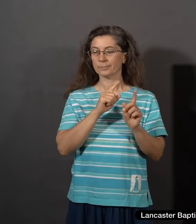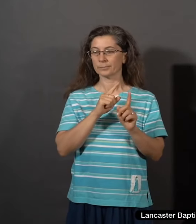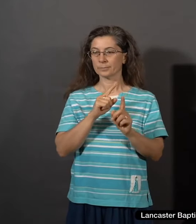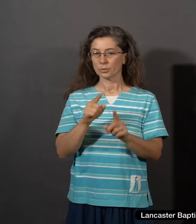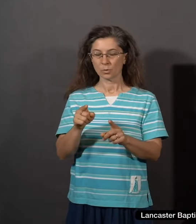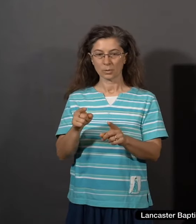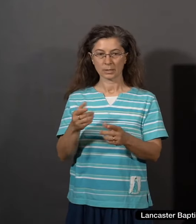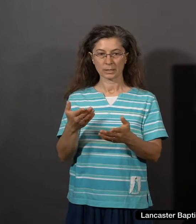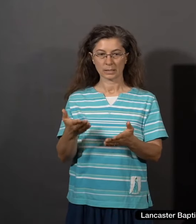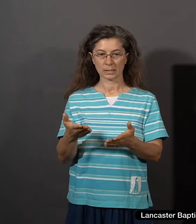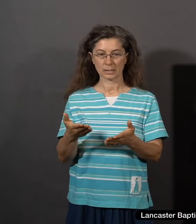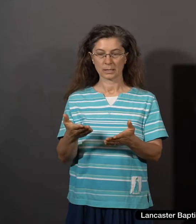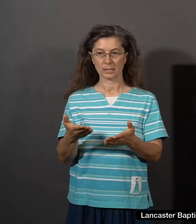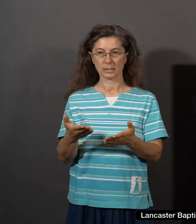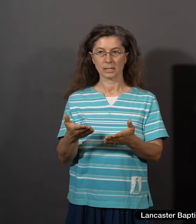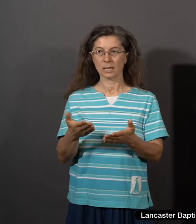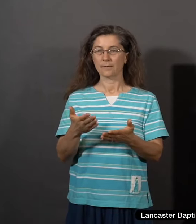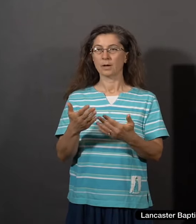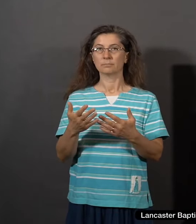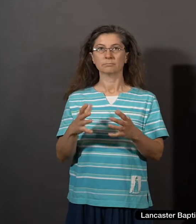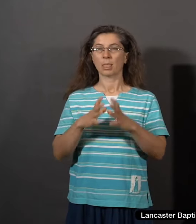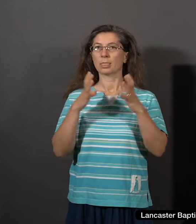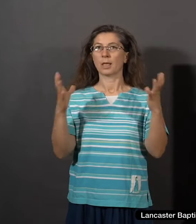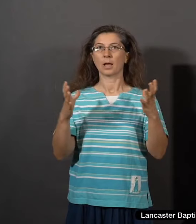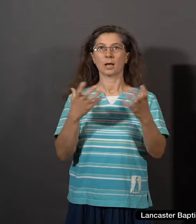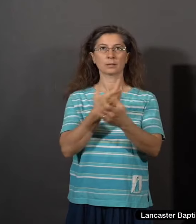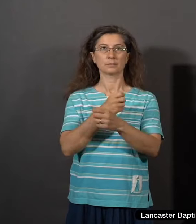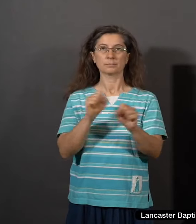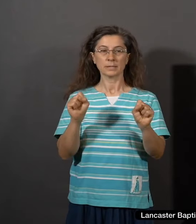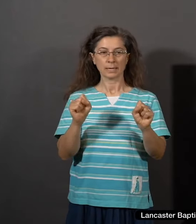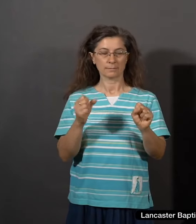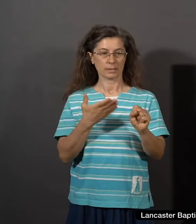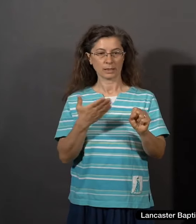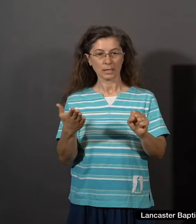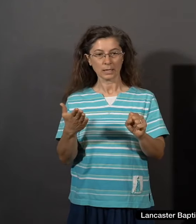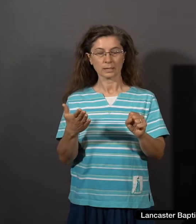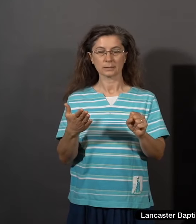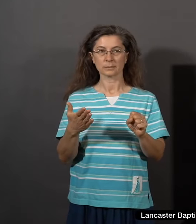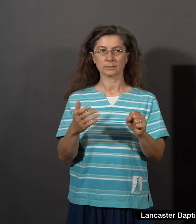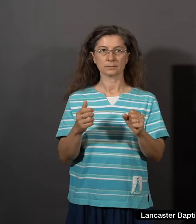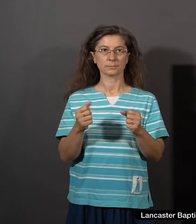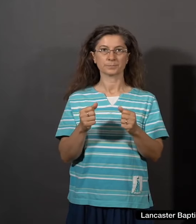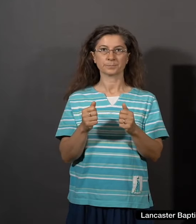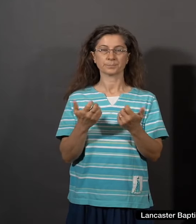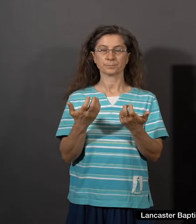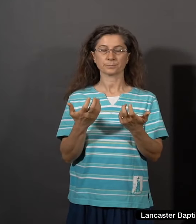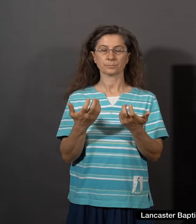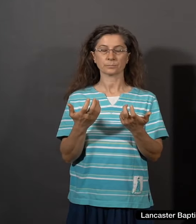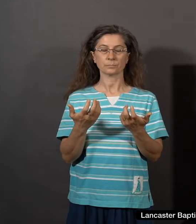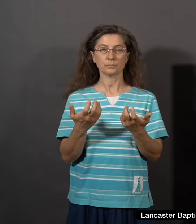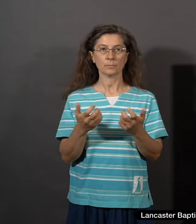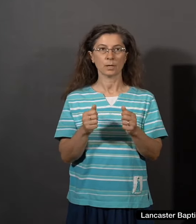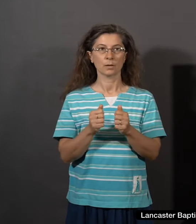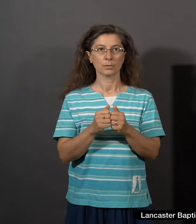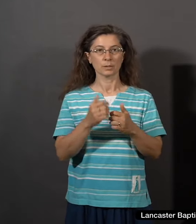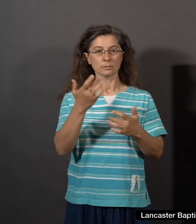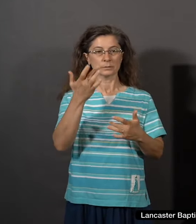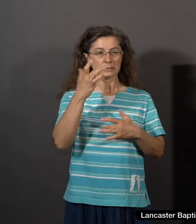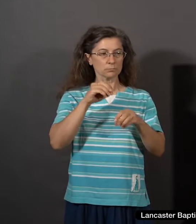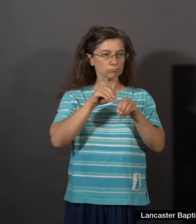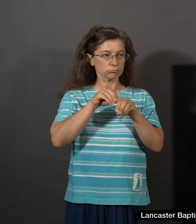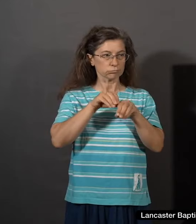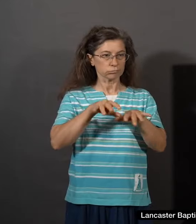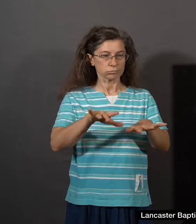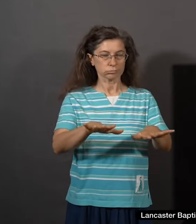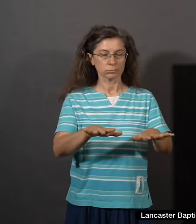with all kinds of extra protocols number one number two with the cobit running rampant through facilities like that with uh the elderly